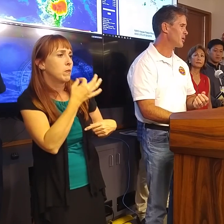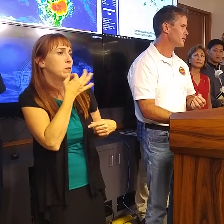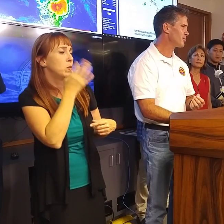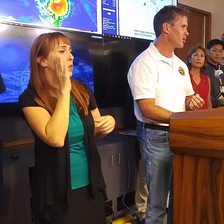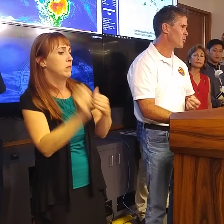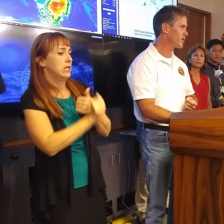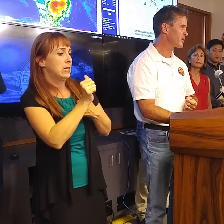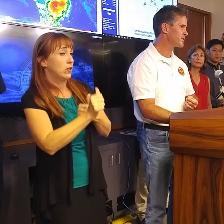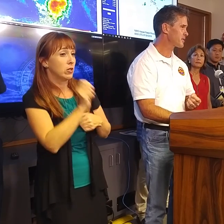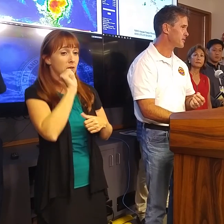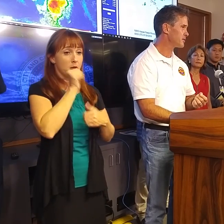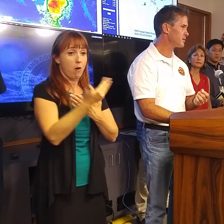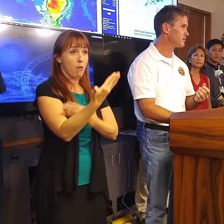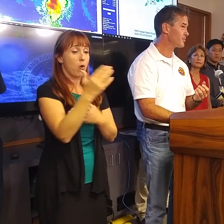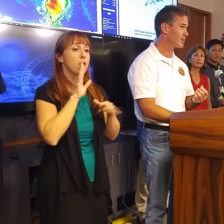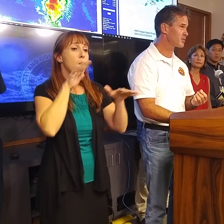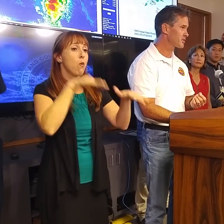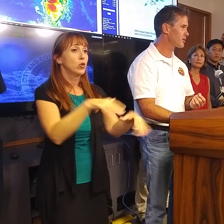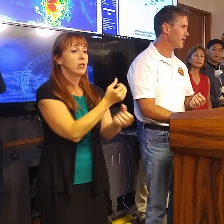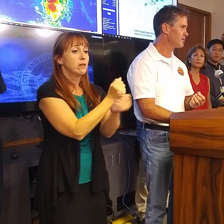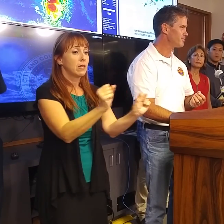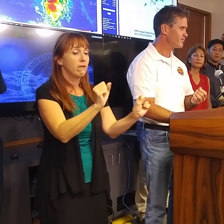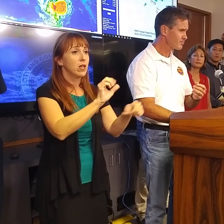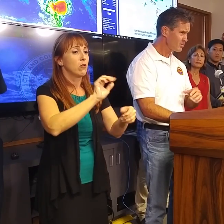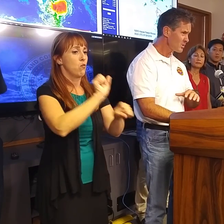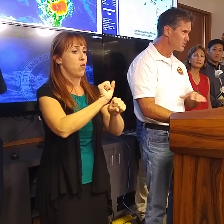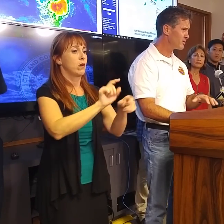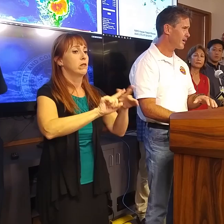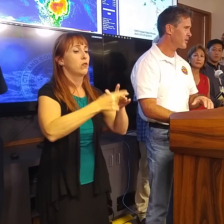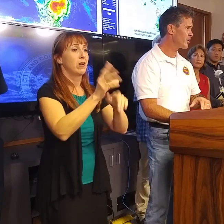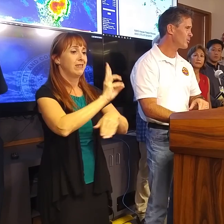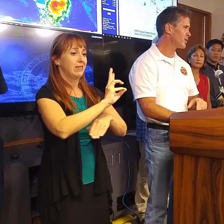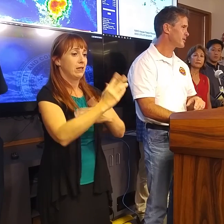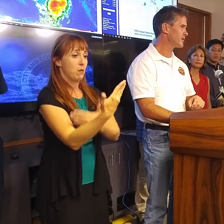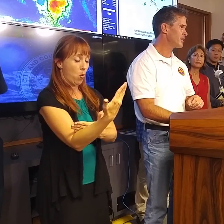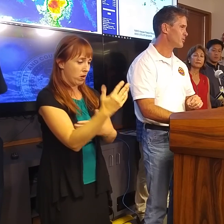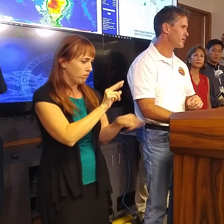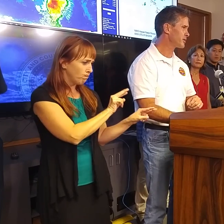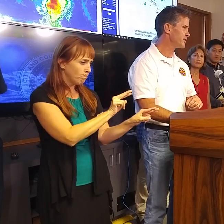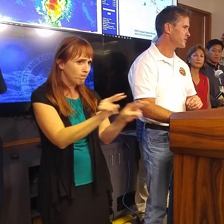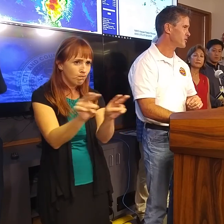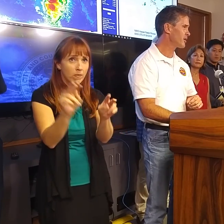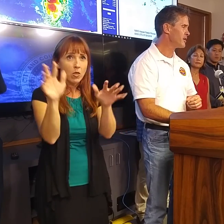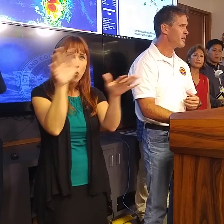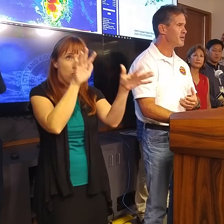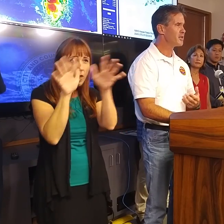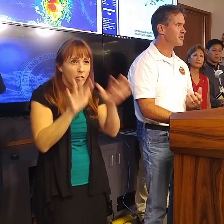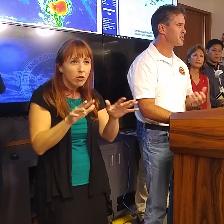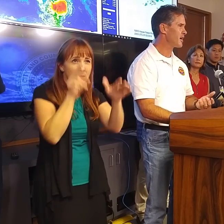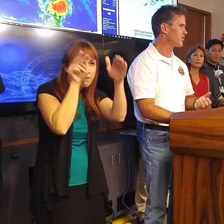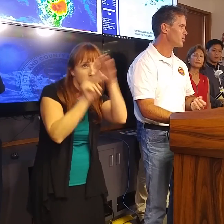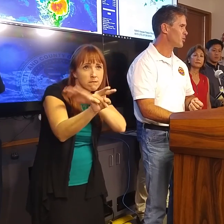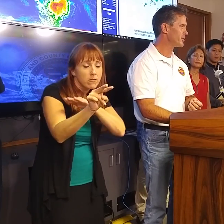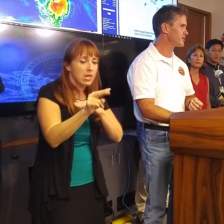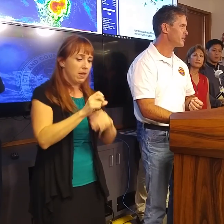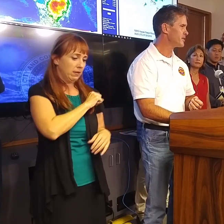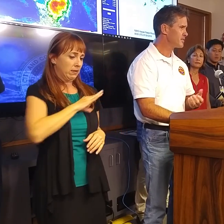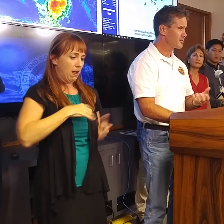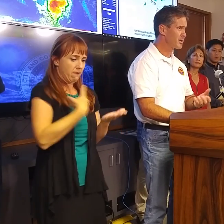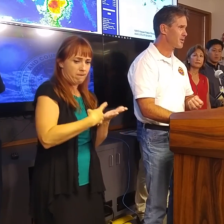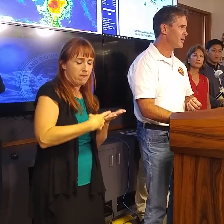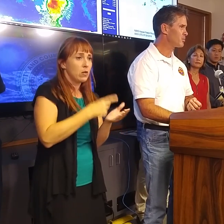going to come on tomorrow morning at about 6 o'clock to evaluate what the weather conditions are and then staff